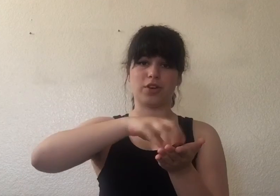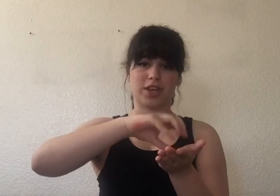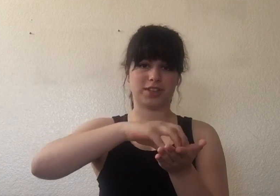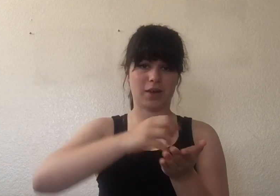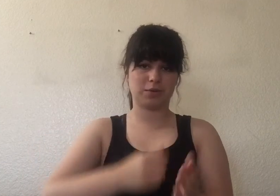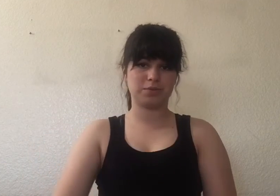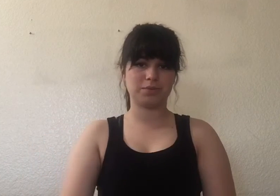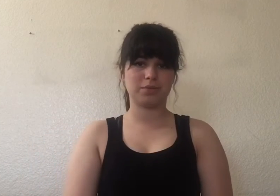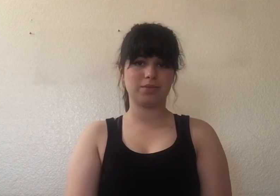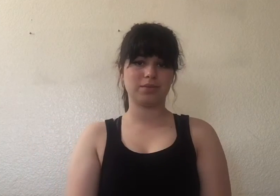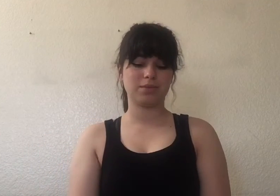cookies out.